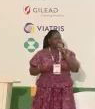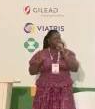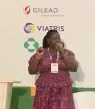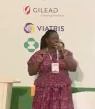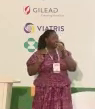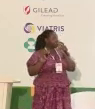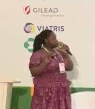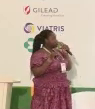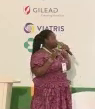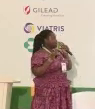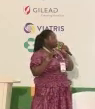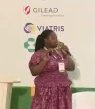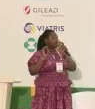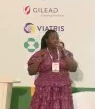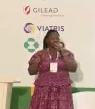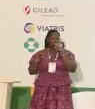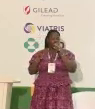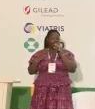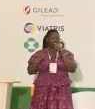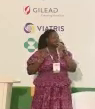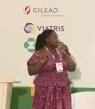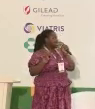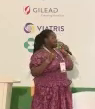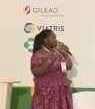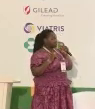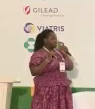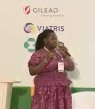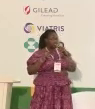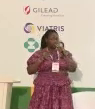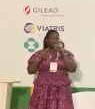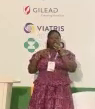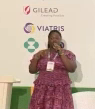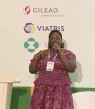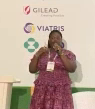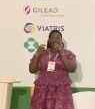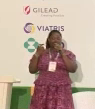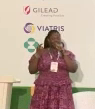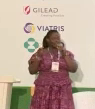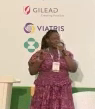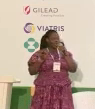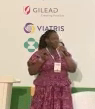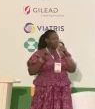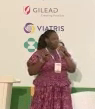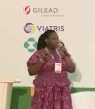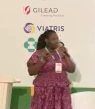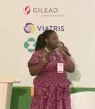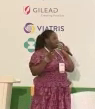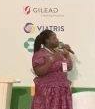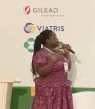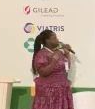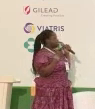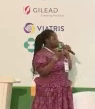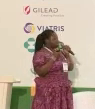So this is HIV service model that is community driven, and that is the highlight of this session, basically highlighting the impact of community